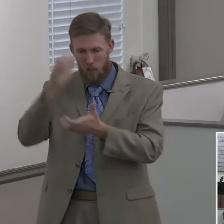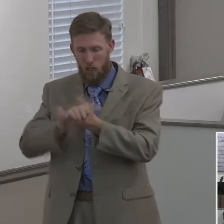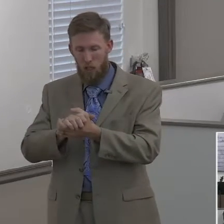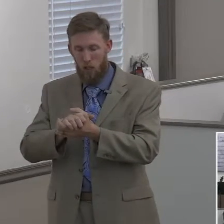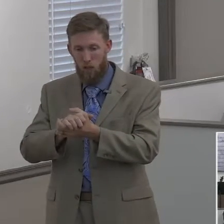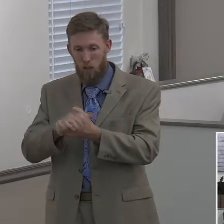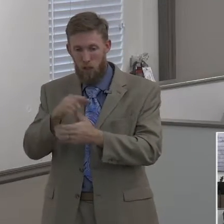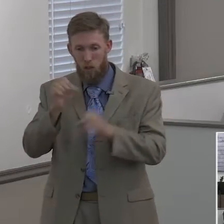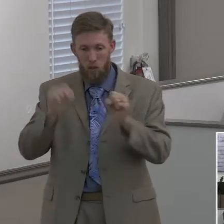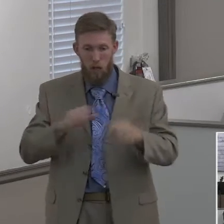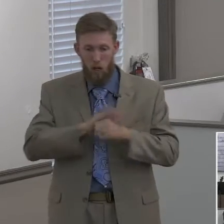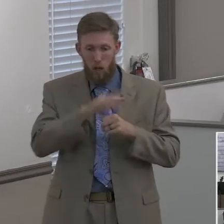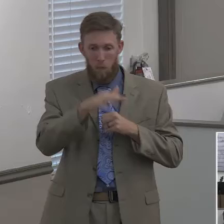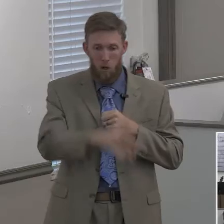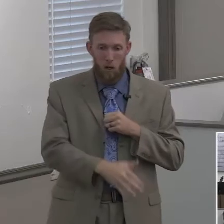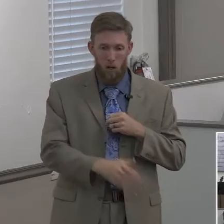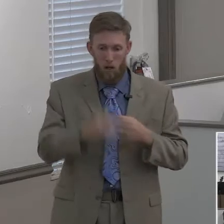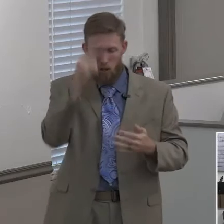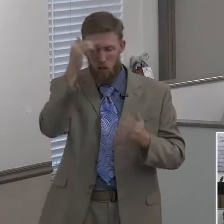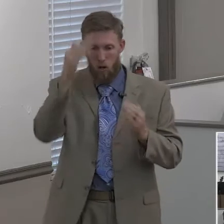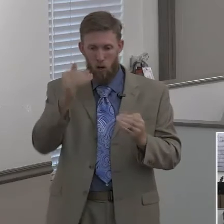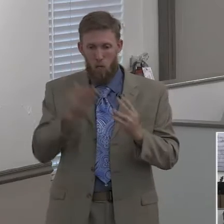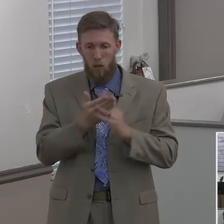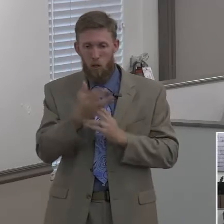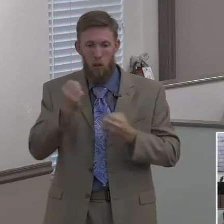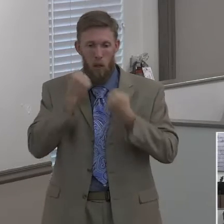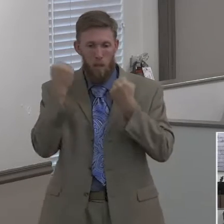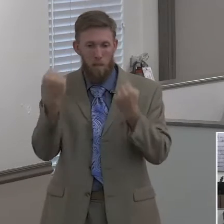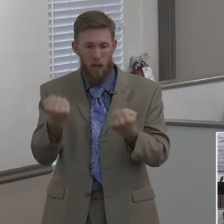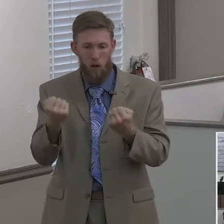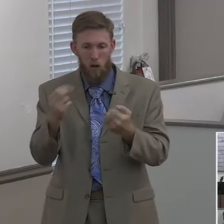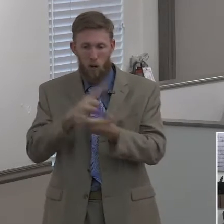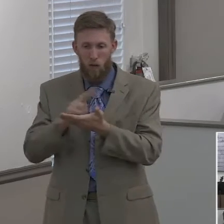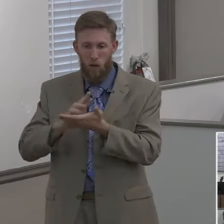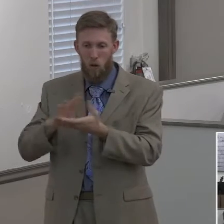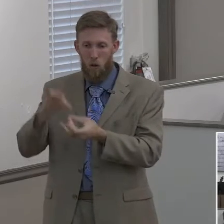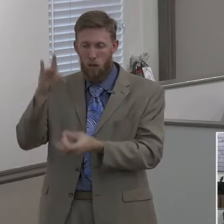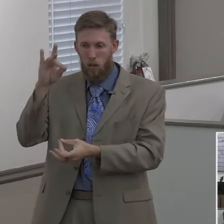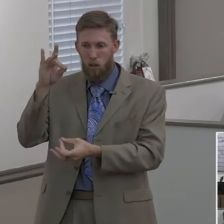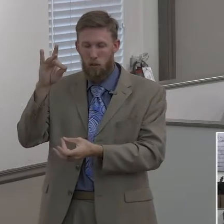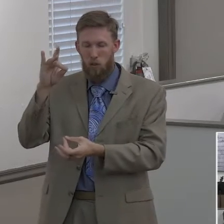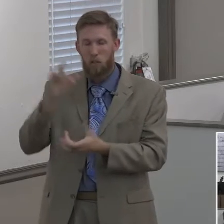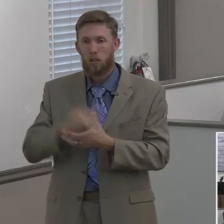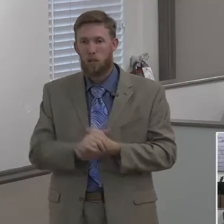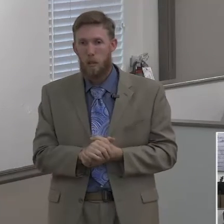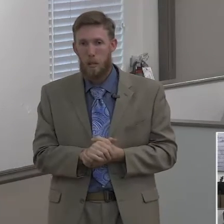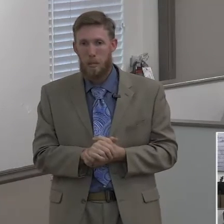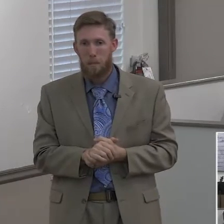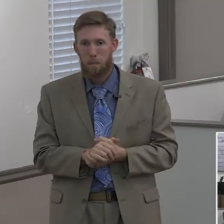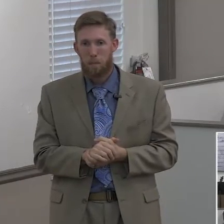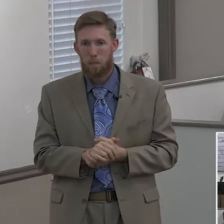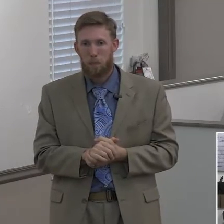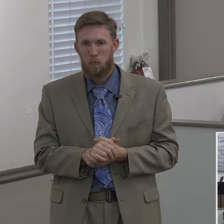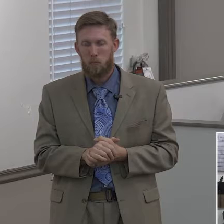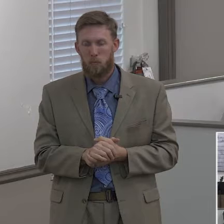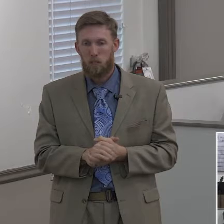in believing that ye may abound in hope through the power of the Holy Ghost.